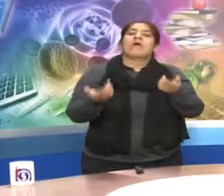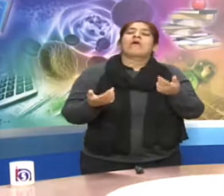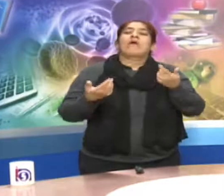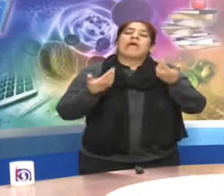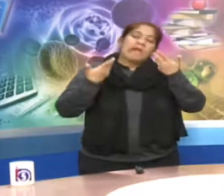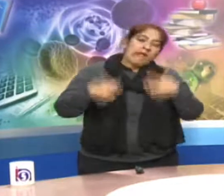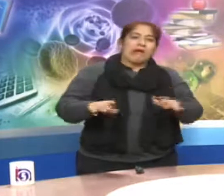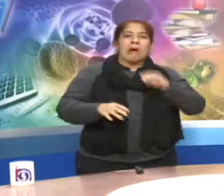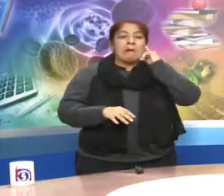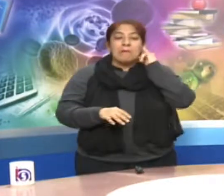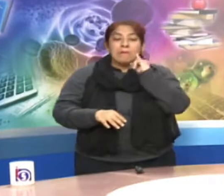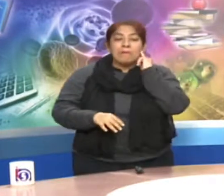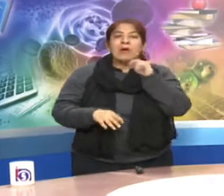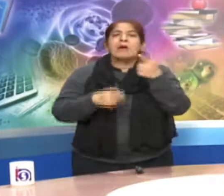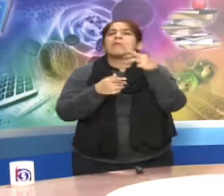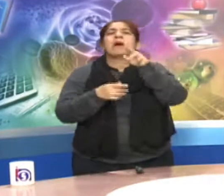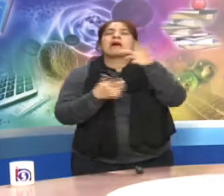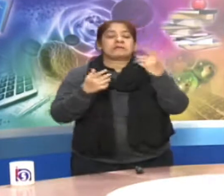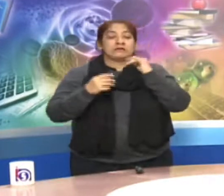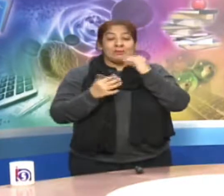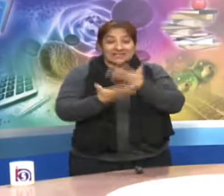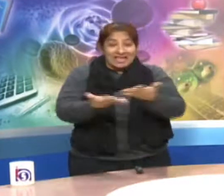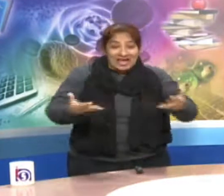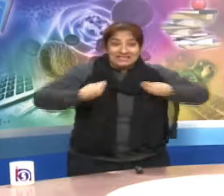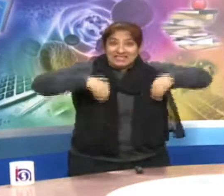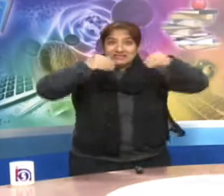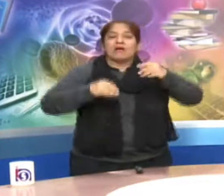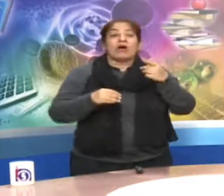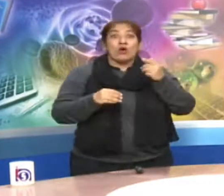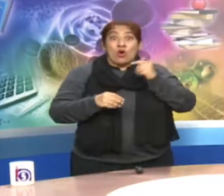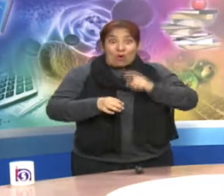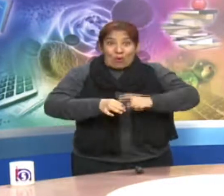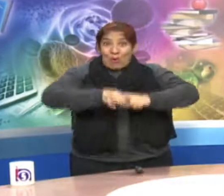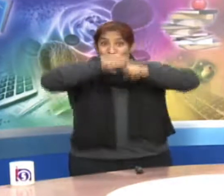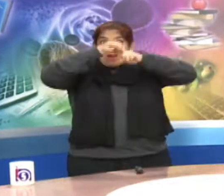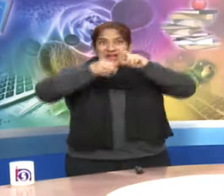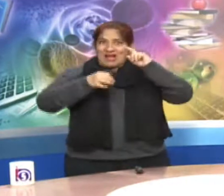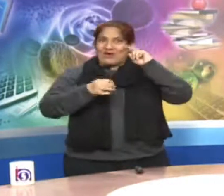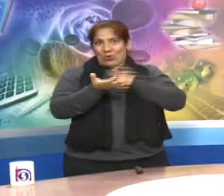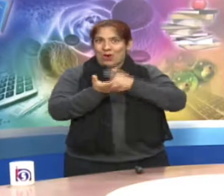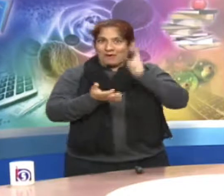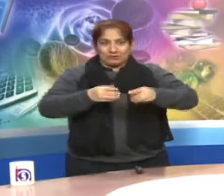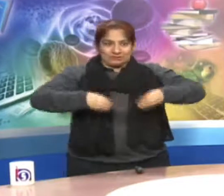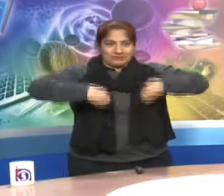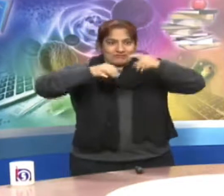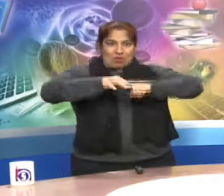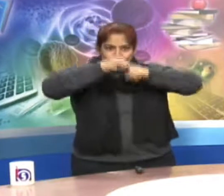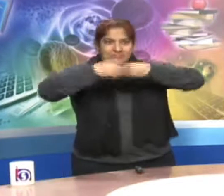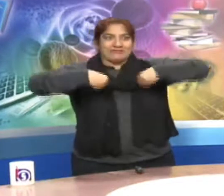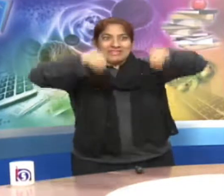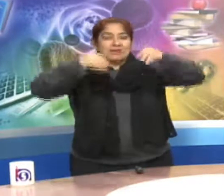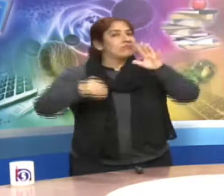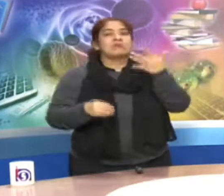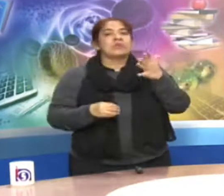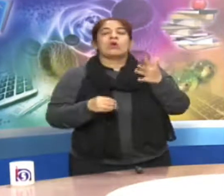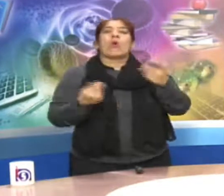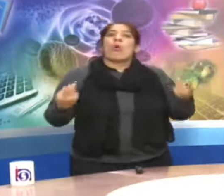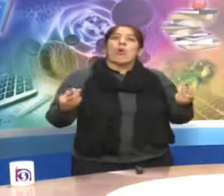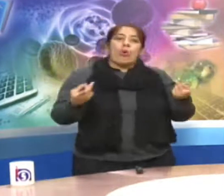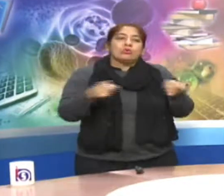is duplicate goods. So making a first copy or the second copy of the product